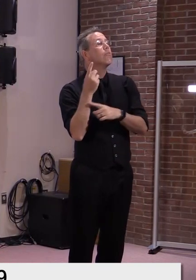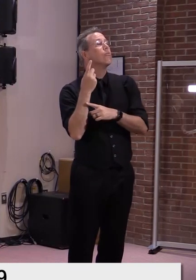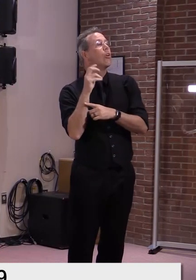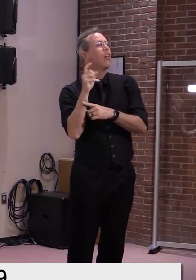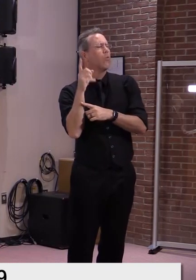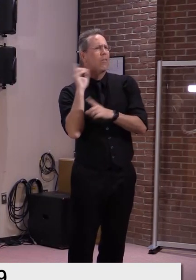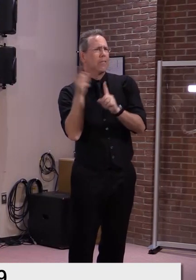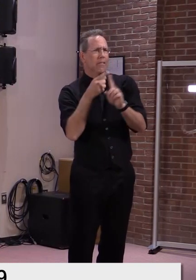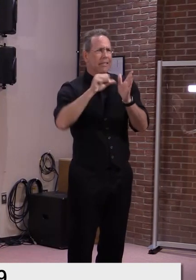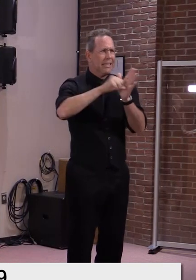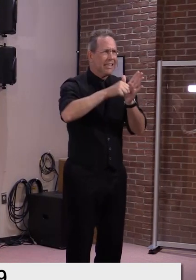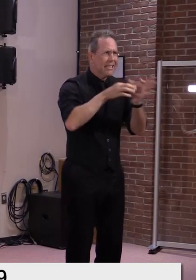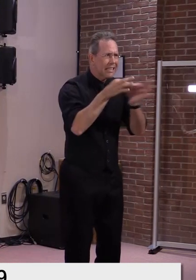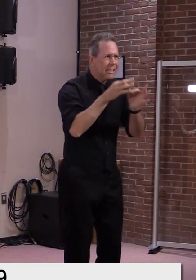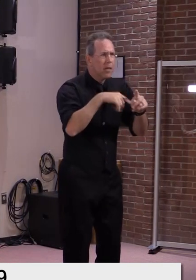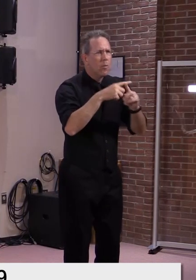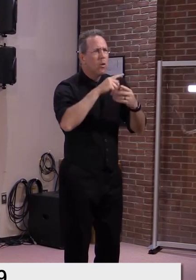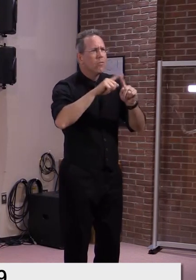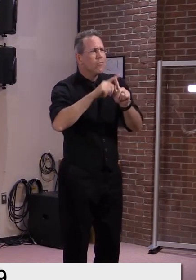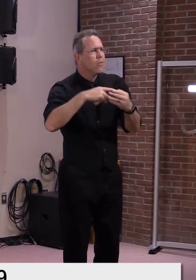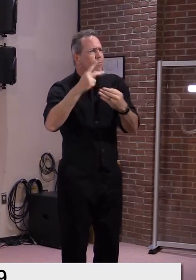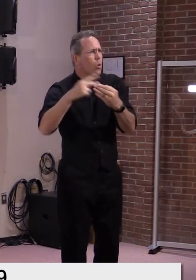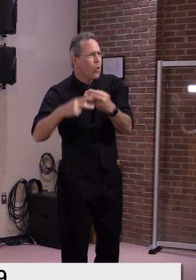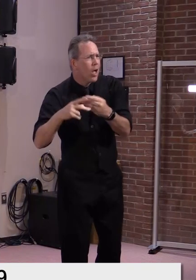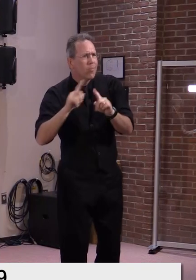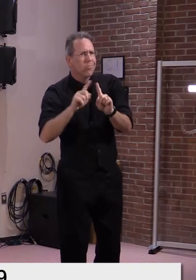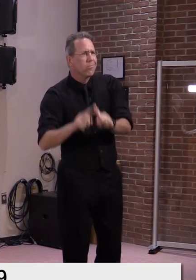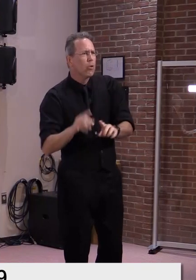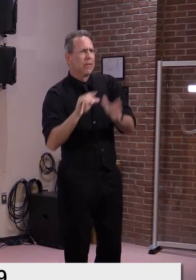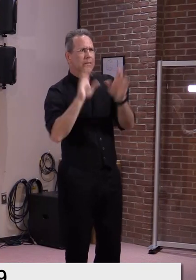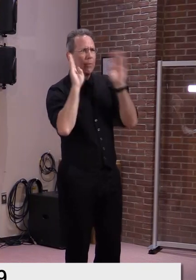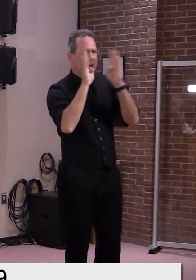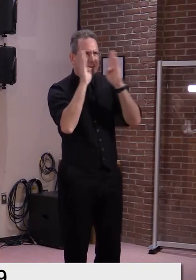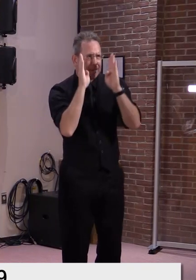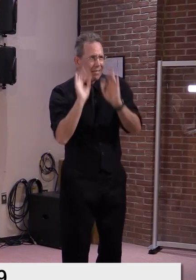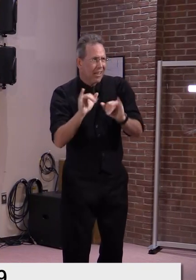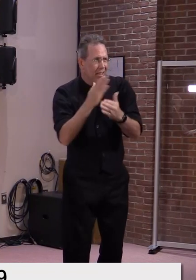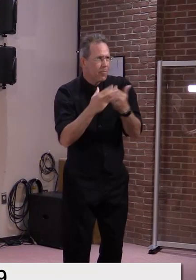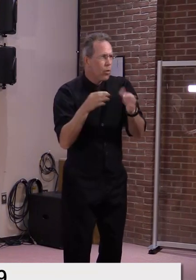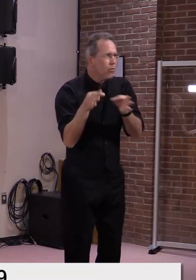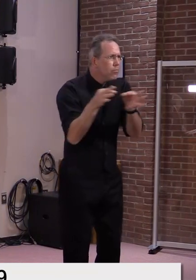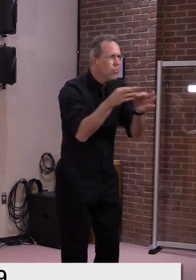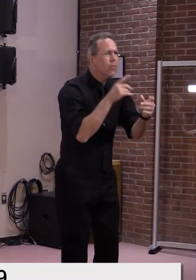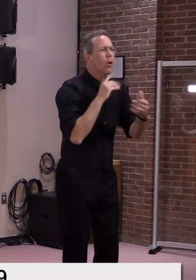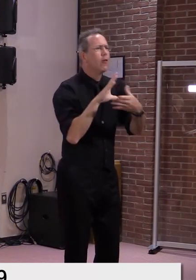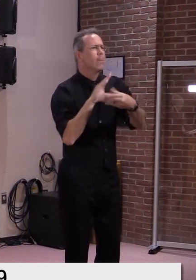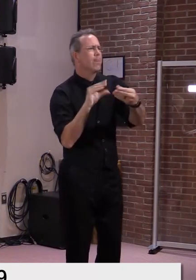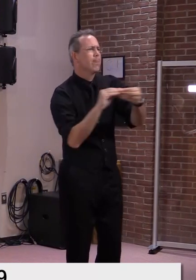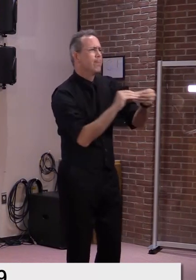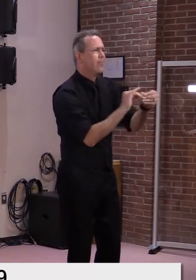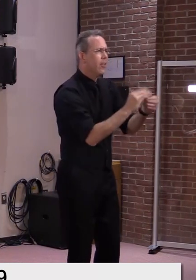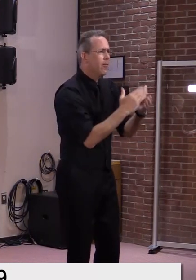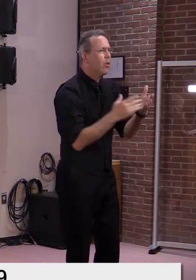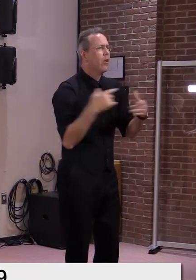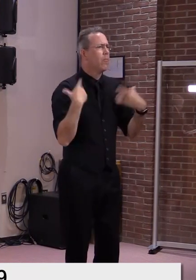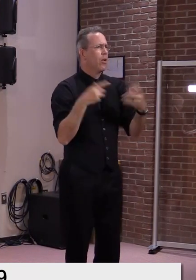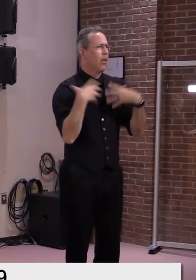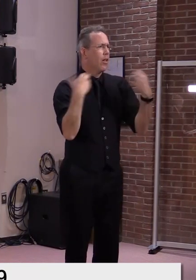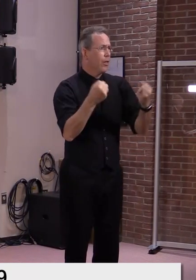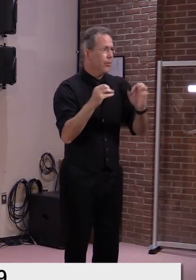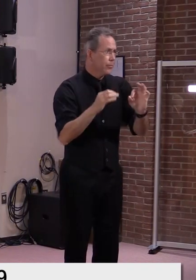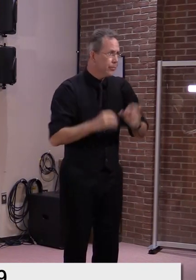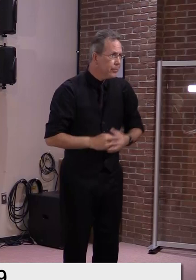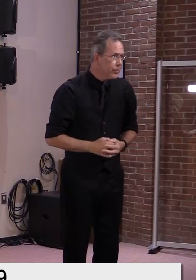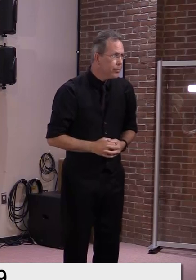and helping them rebuild connections and start healing. Commissioner Pichek will present our weekly modeling,